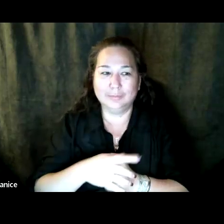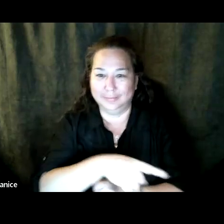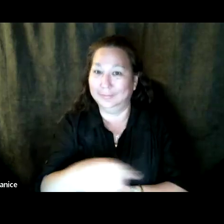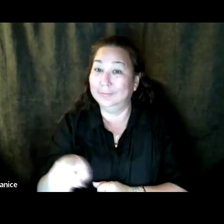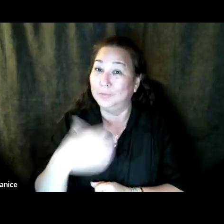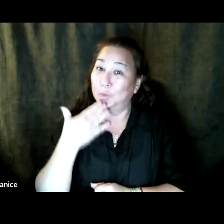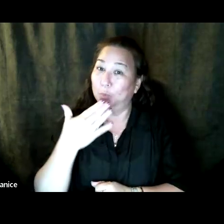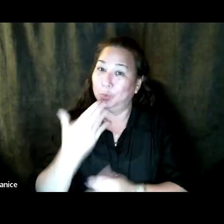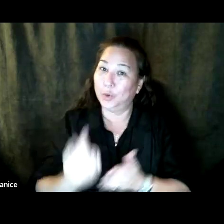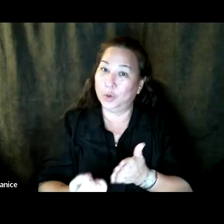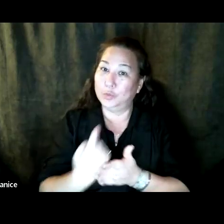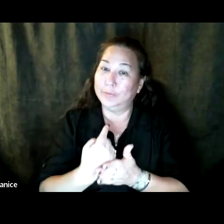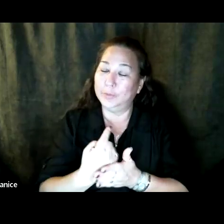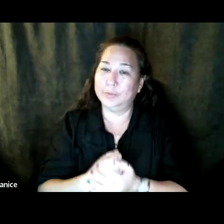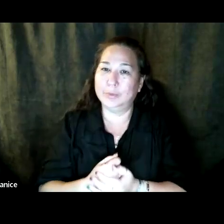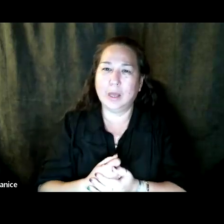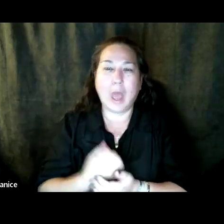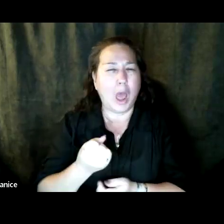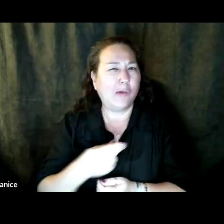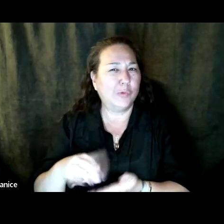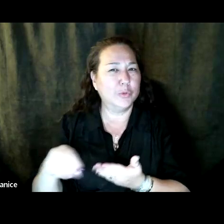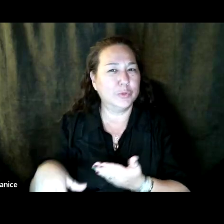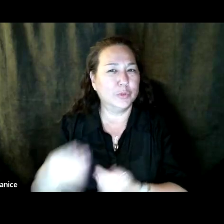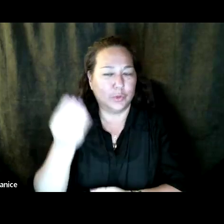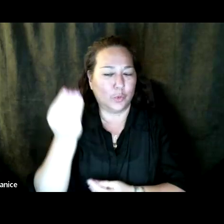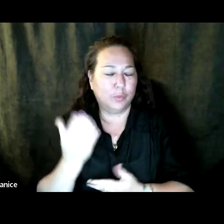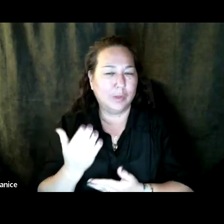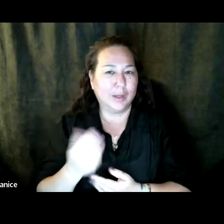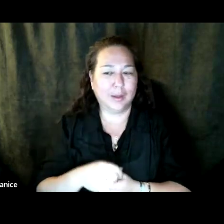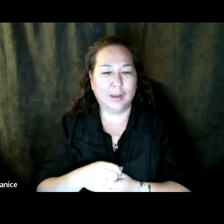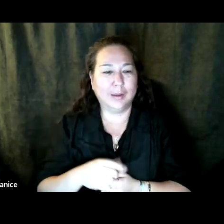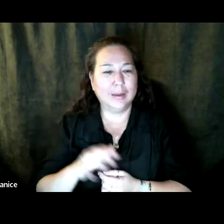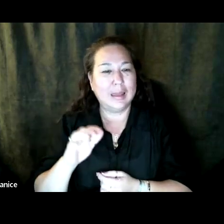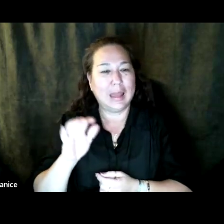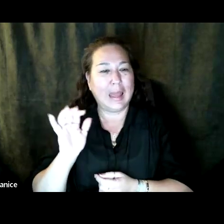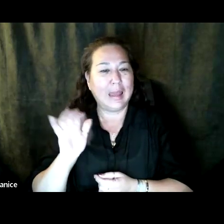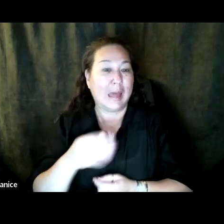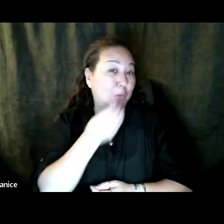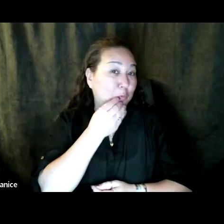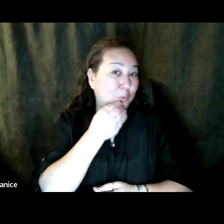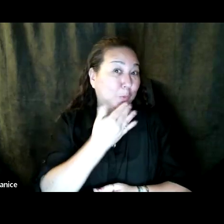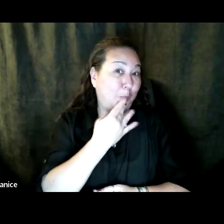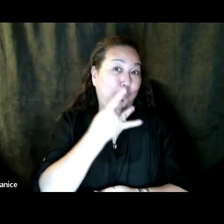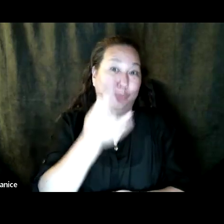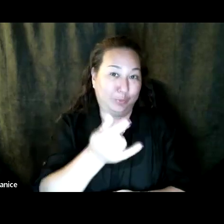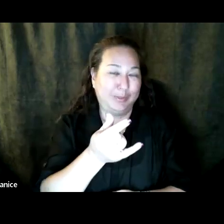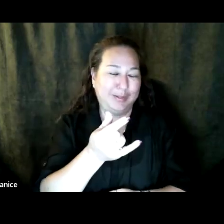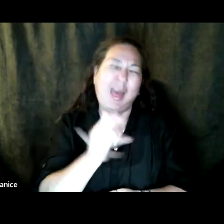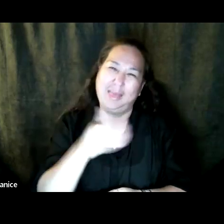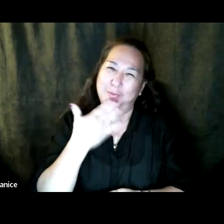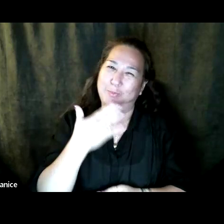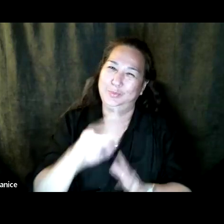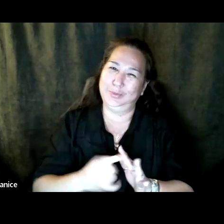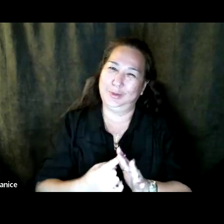reviews. And a couple of students mentioned to me actually the food was pretty good. So it was a pretty good start. We'll pass that on to Annalise.